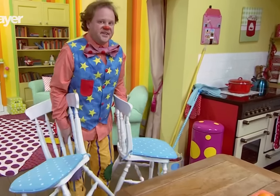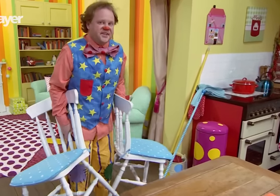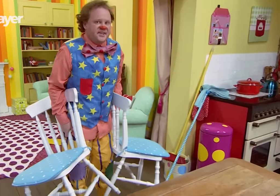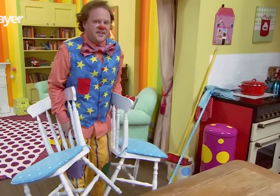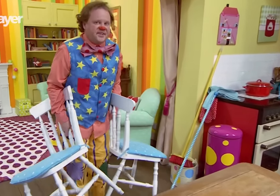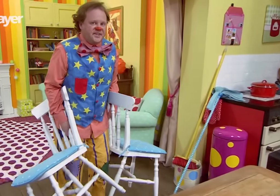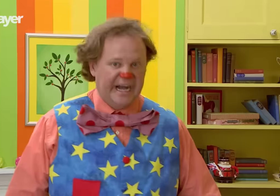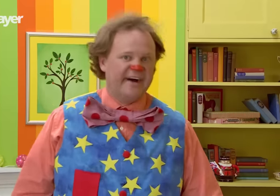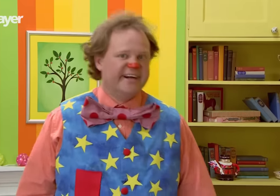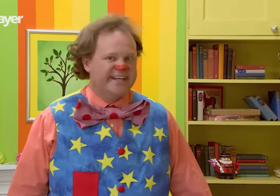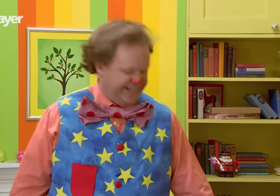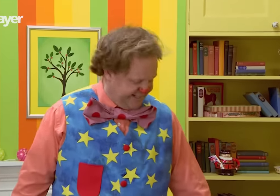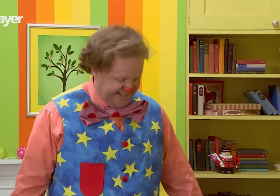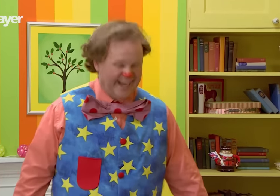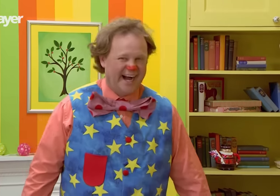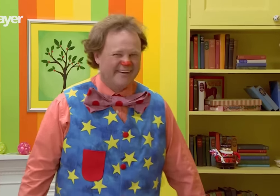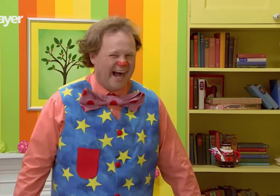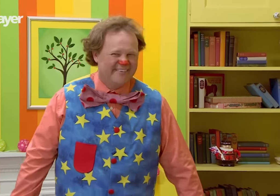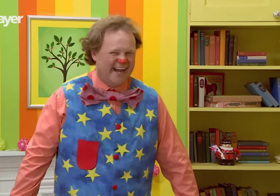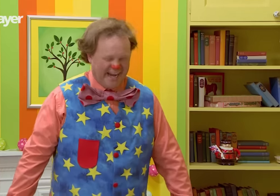Be careful, Mr. Tumble. I will.